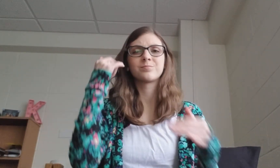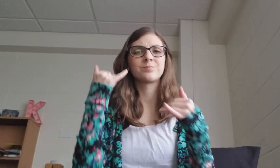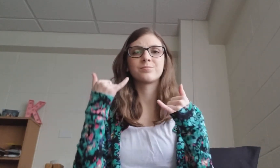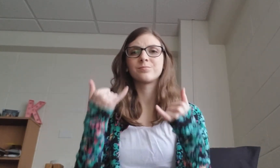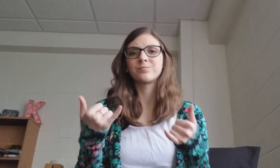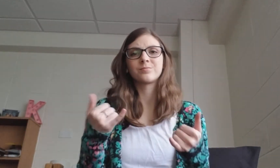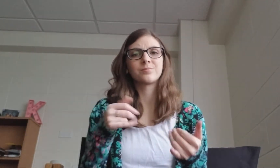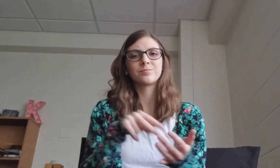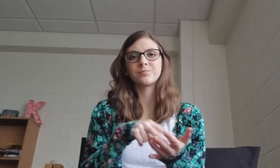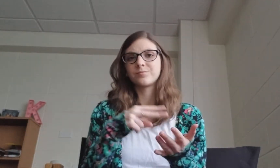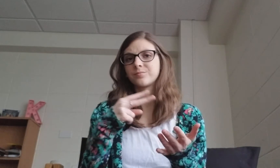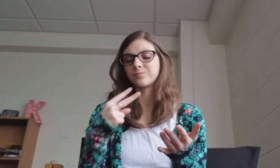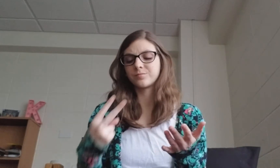now they'd fall